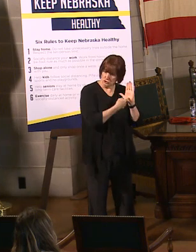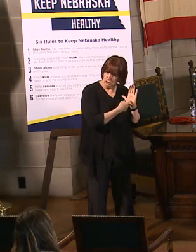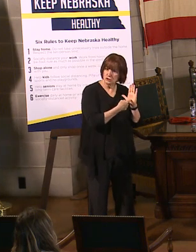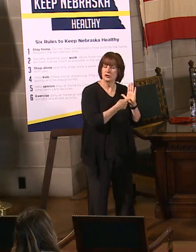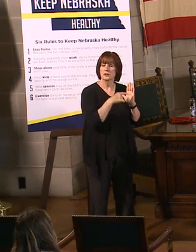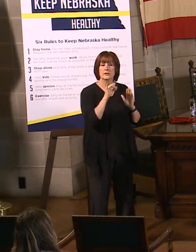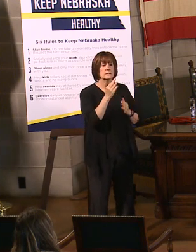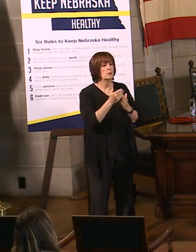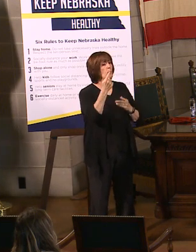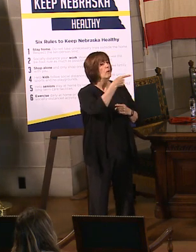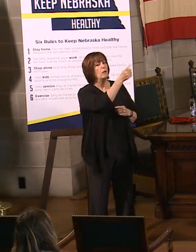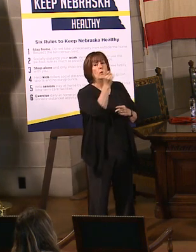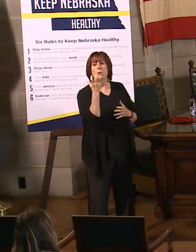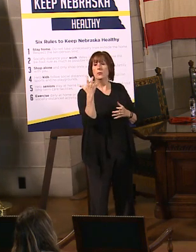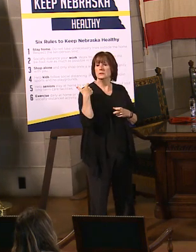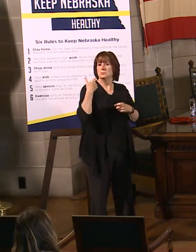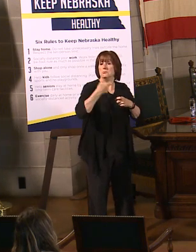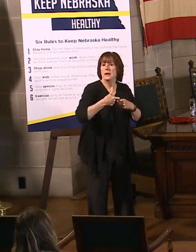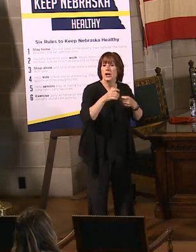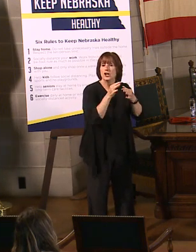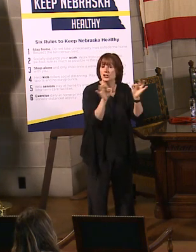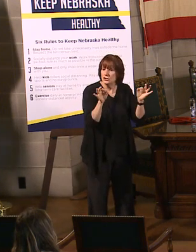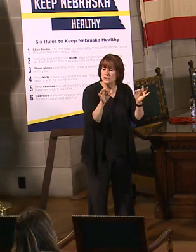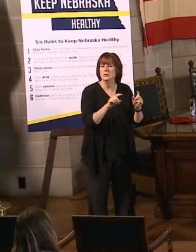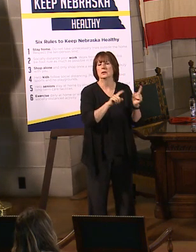have somebody who wants to sign up in Spanish, they can go to